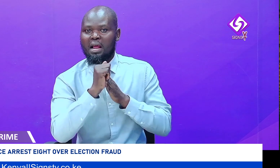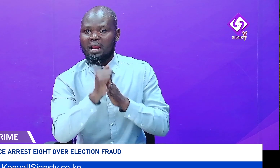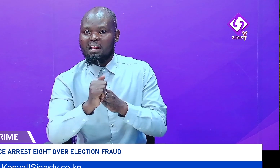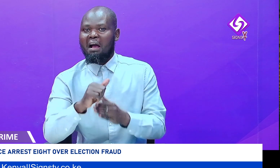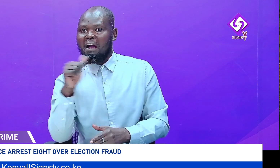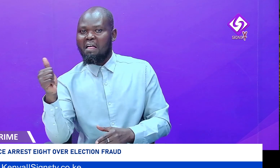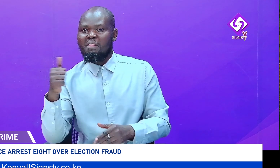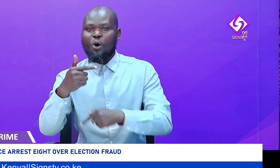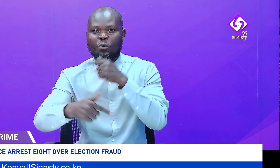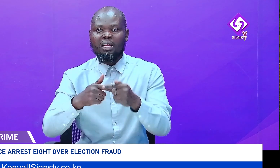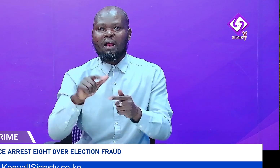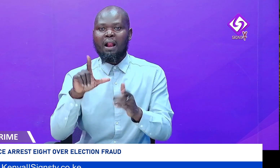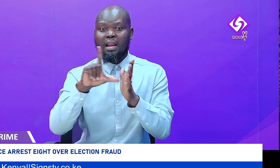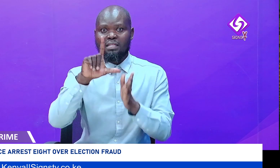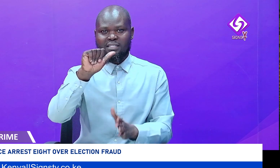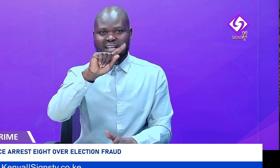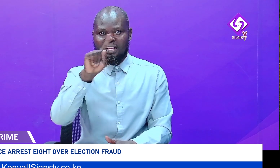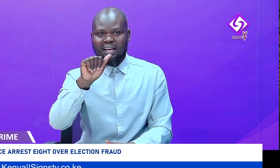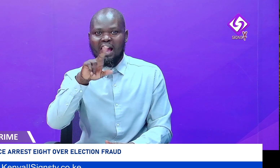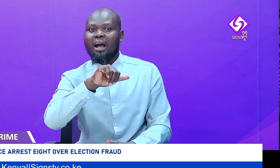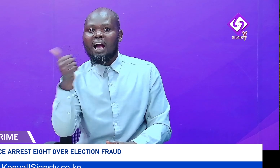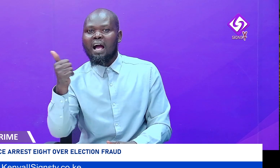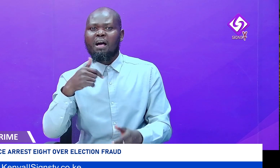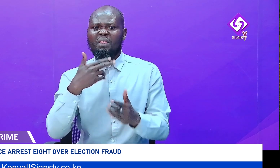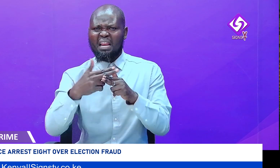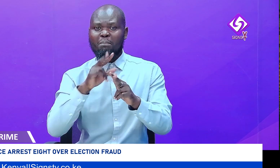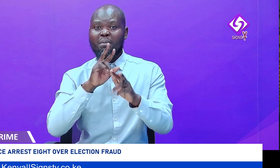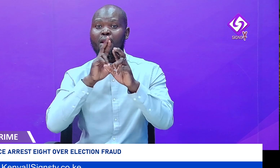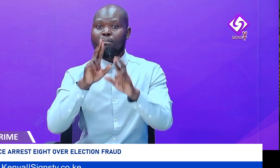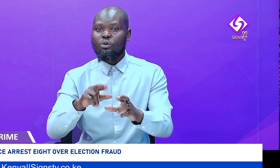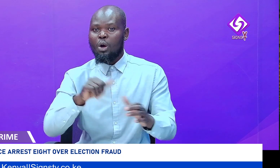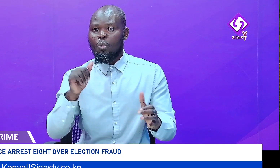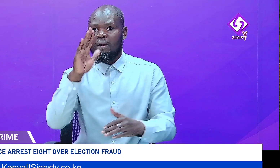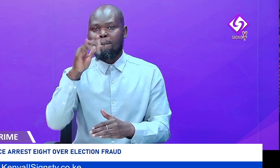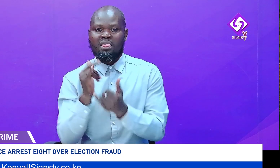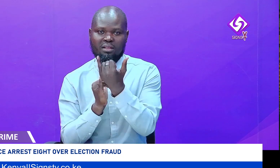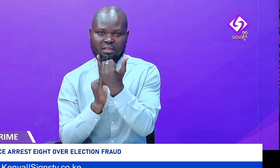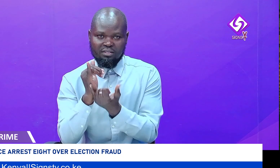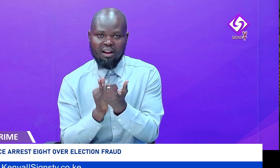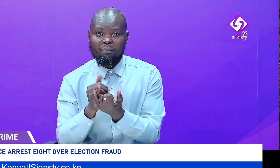Provisional tallies suggest former President Peter Mutharika is leading ahead of